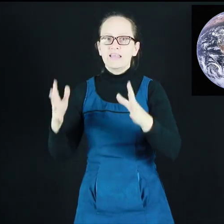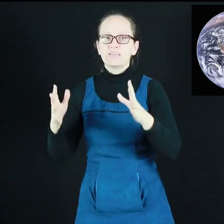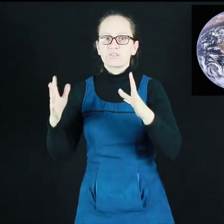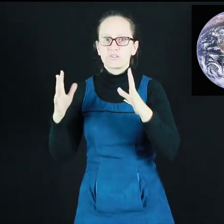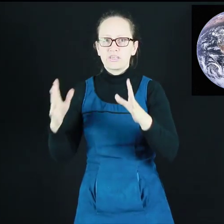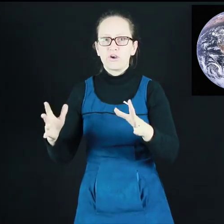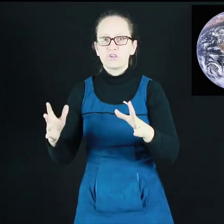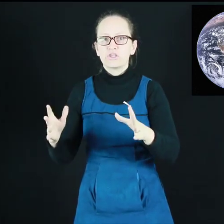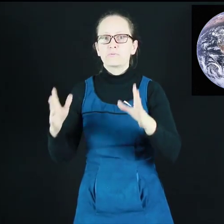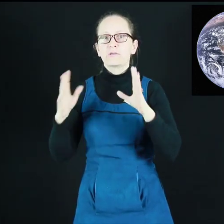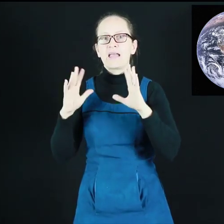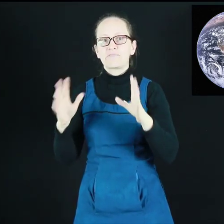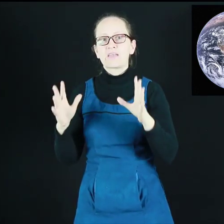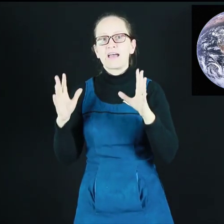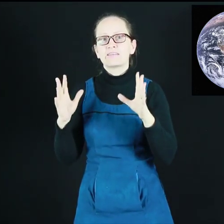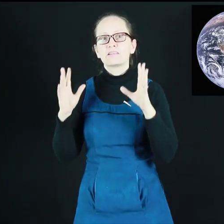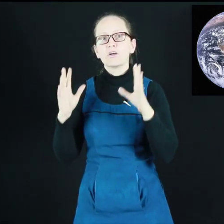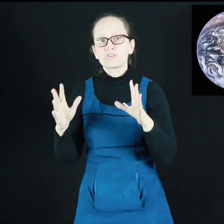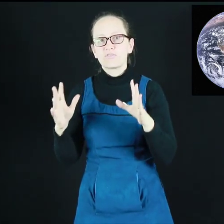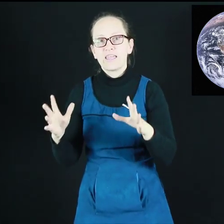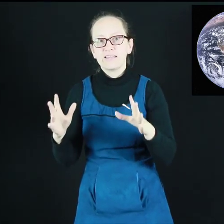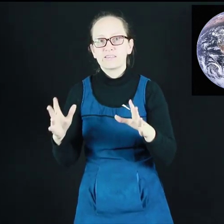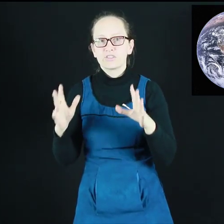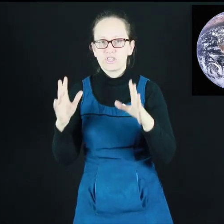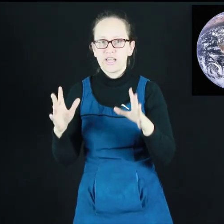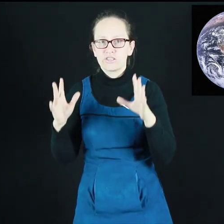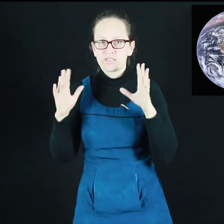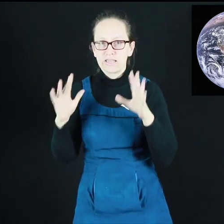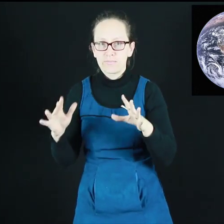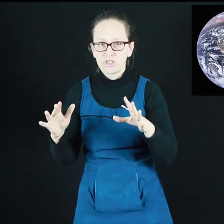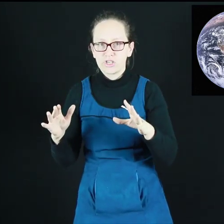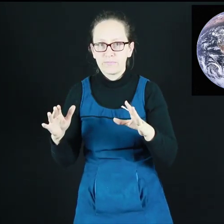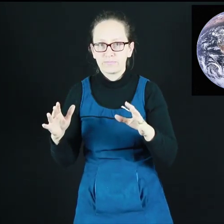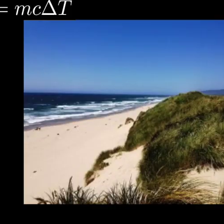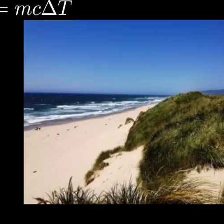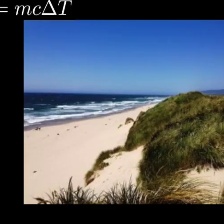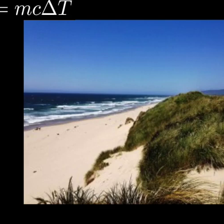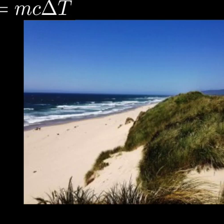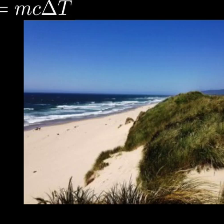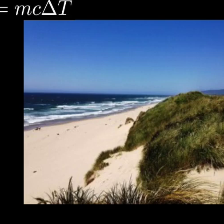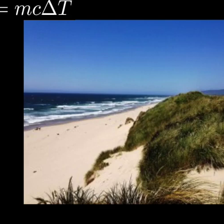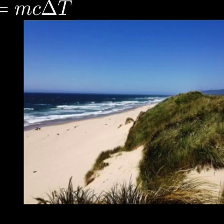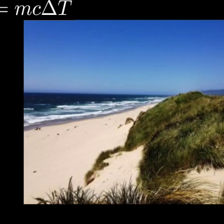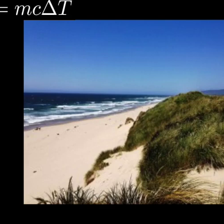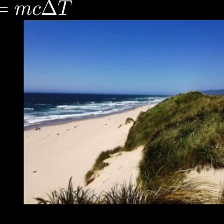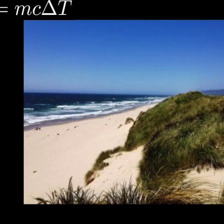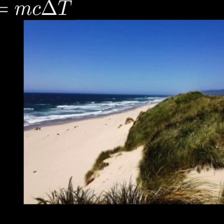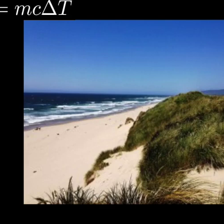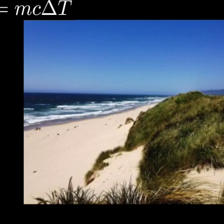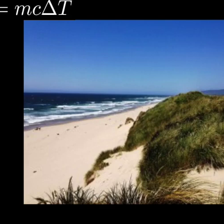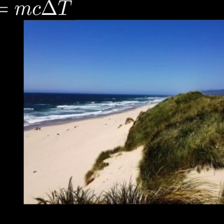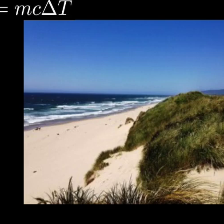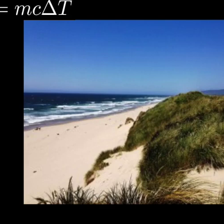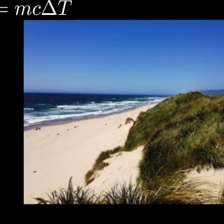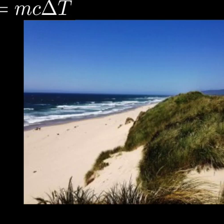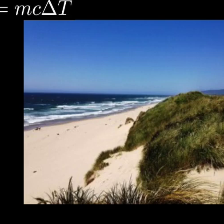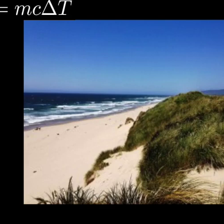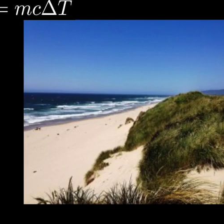heat to the ocean, we have to add a lot of heat to change its temperature. Now we're very lucky to live in coastal regions like